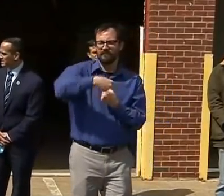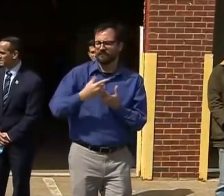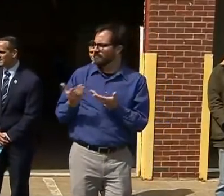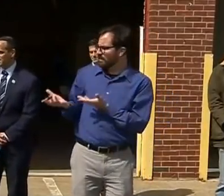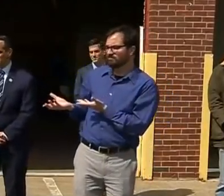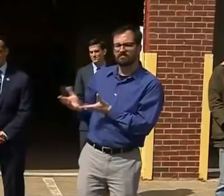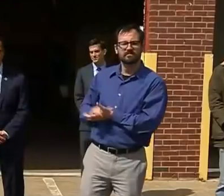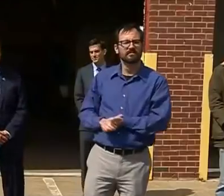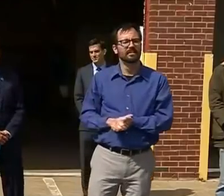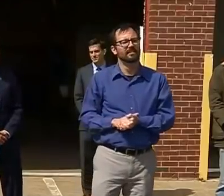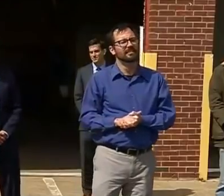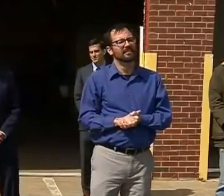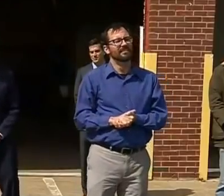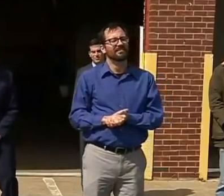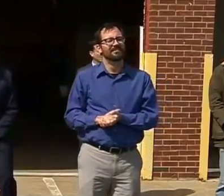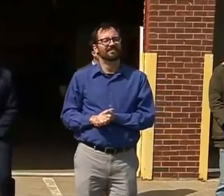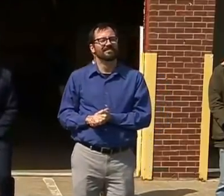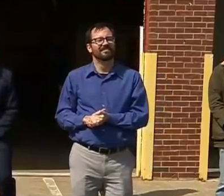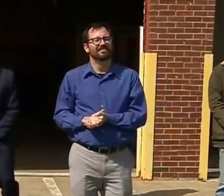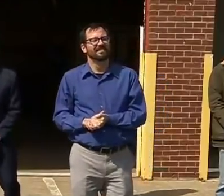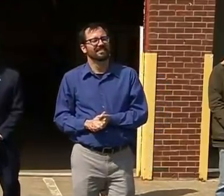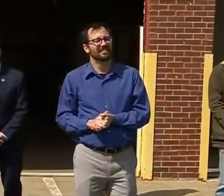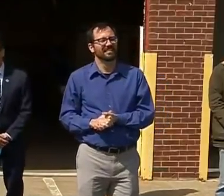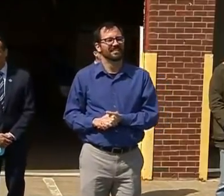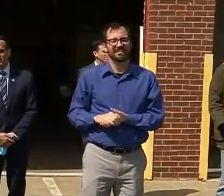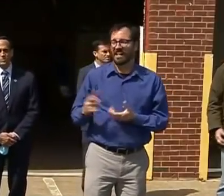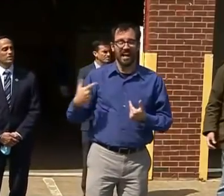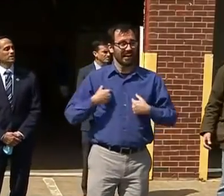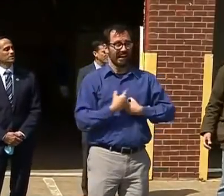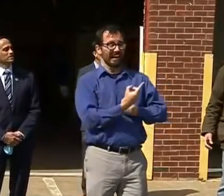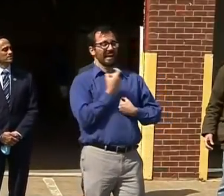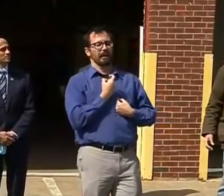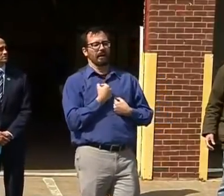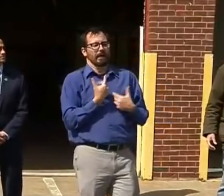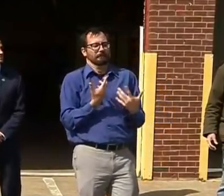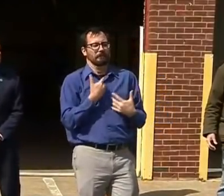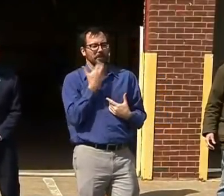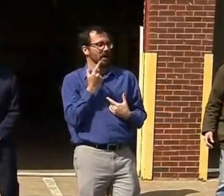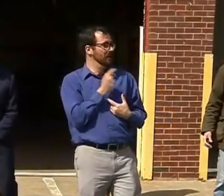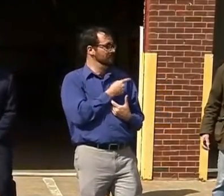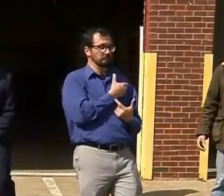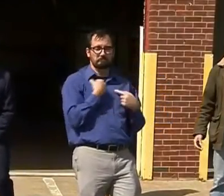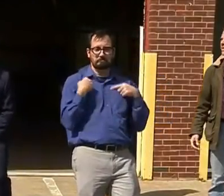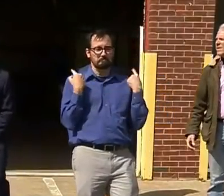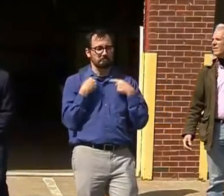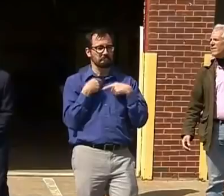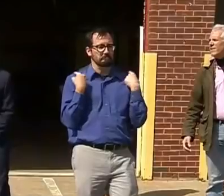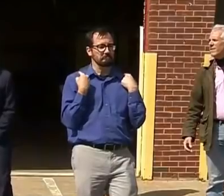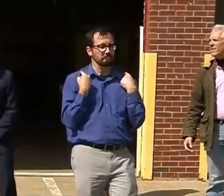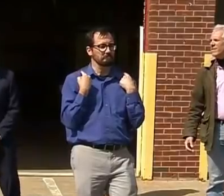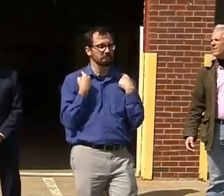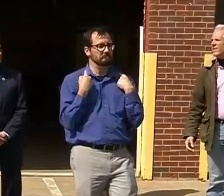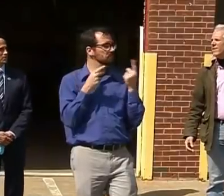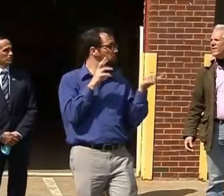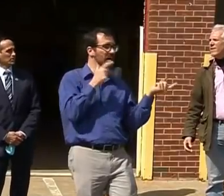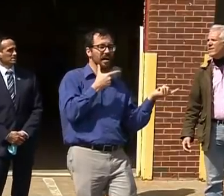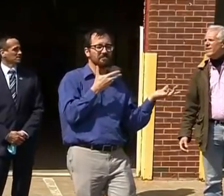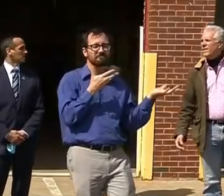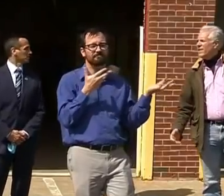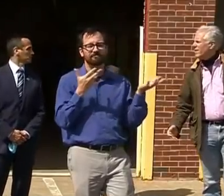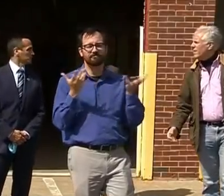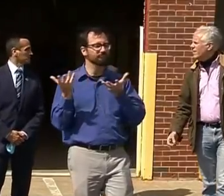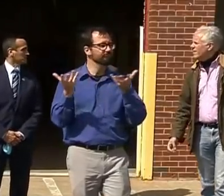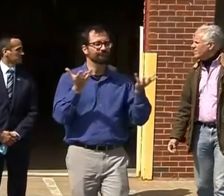on the technical aspects of that. Chris, or we could. Or do we want to have Greg? Greg, can I ask you to? No, I'm sorry. I can't.